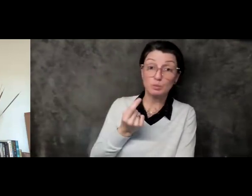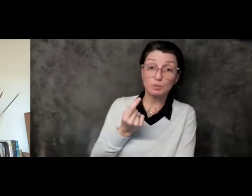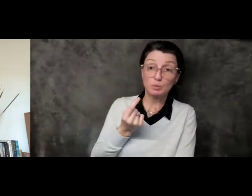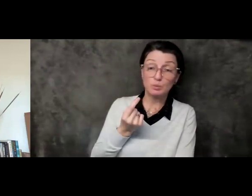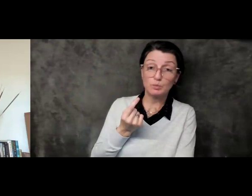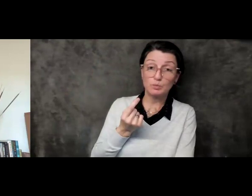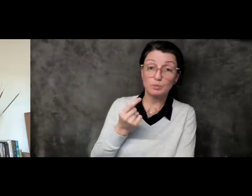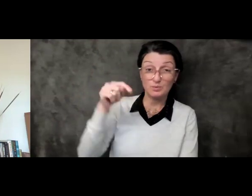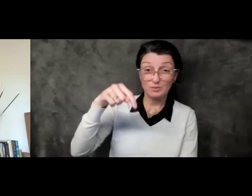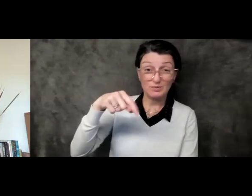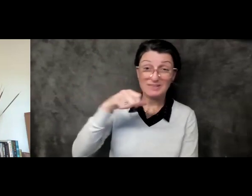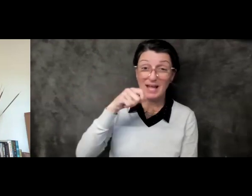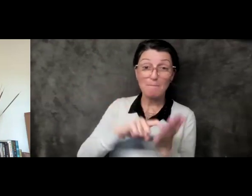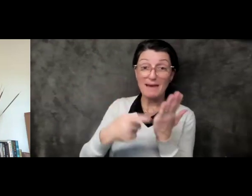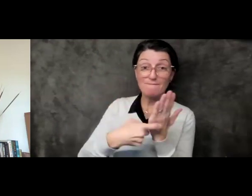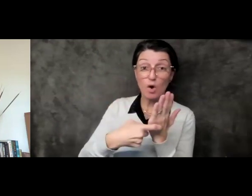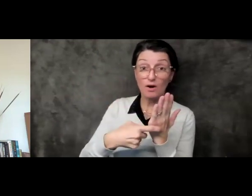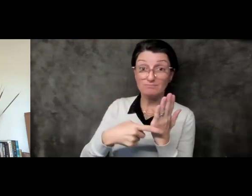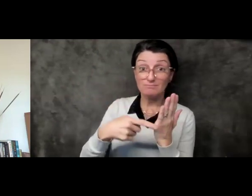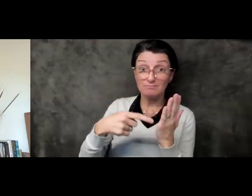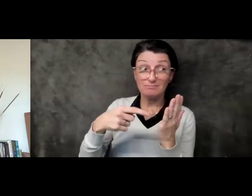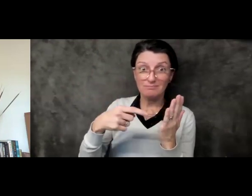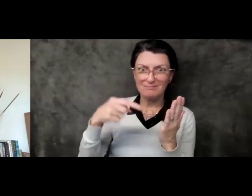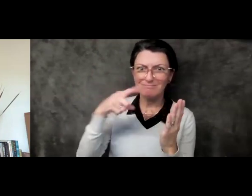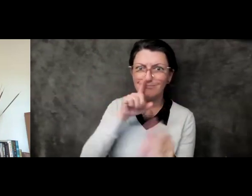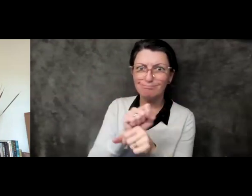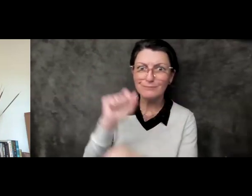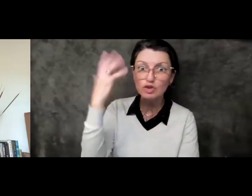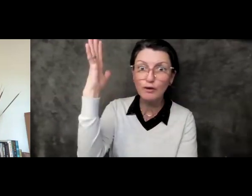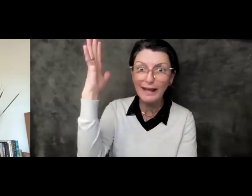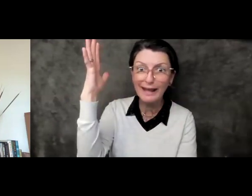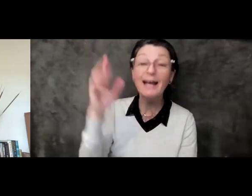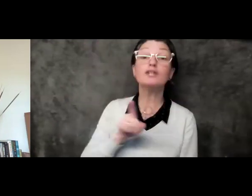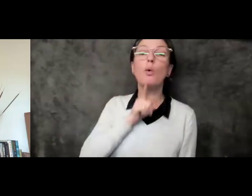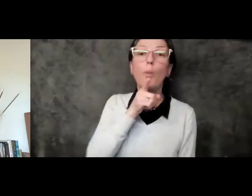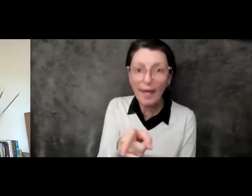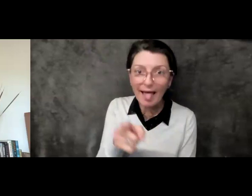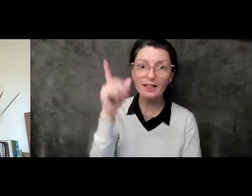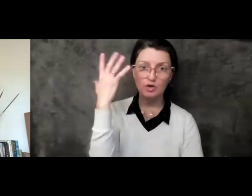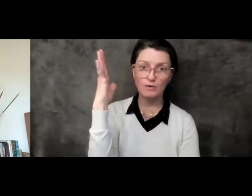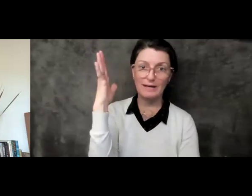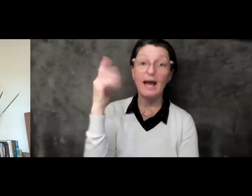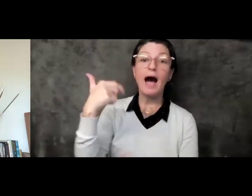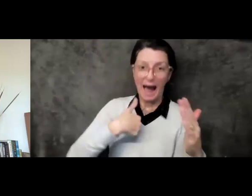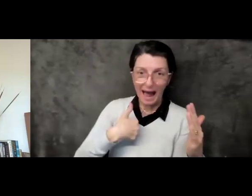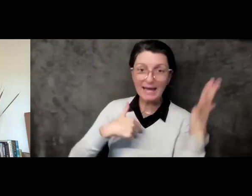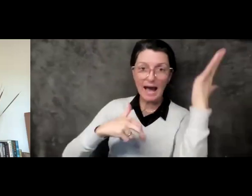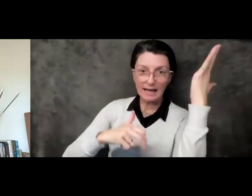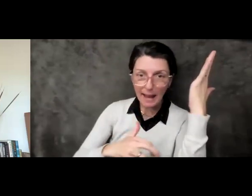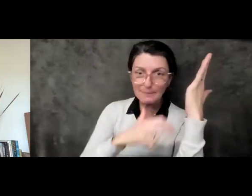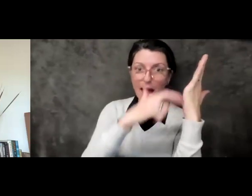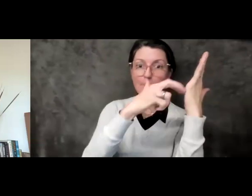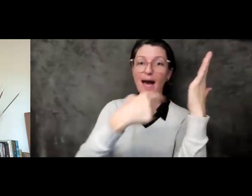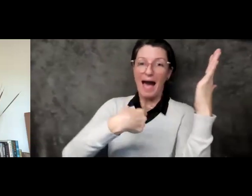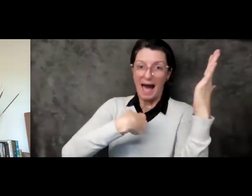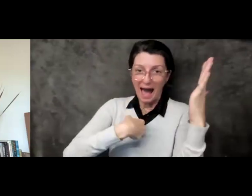It's not a metaphor. It's a fucking tree. It's a tree. It's a tree I climbed up in, right? And it's about a girl